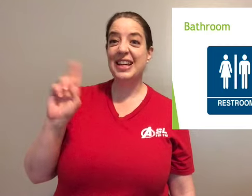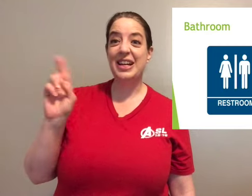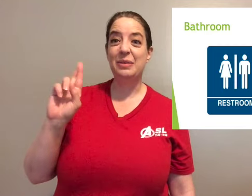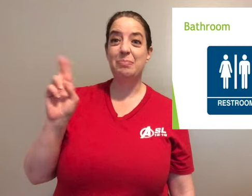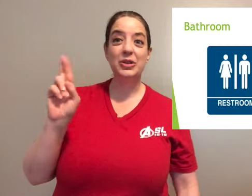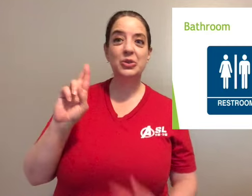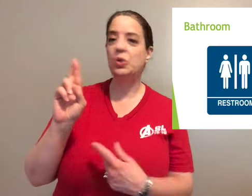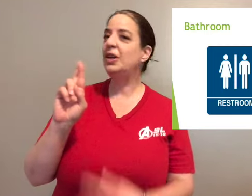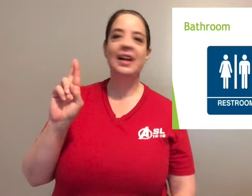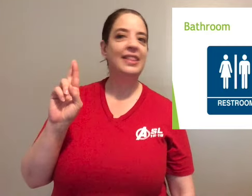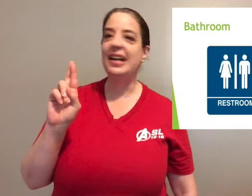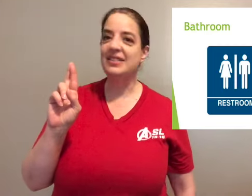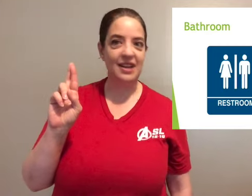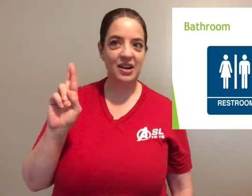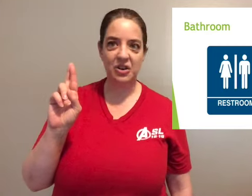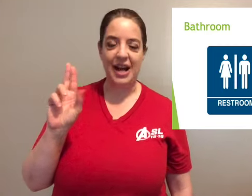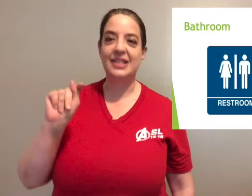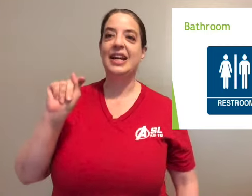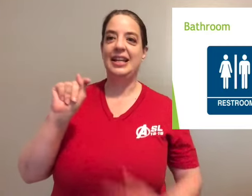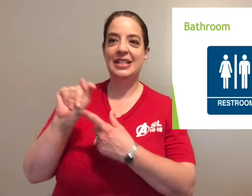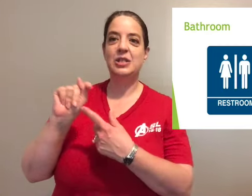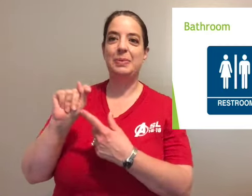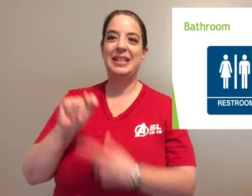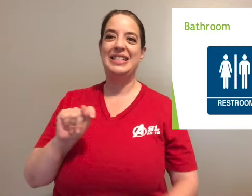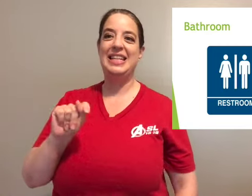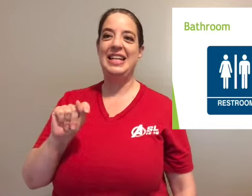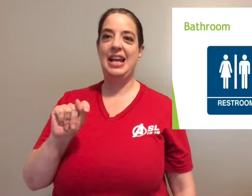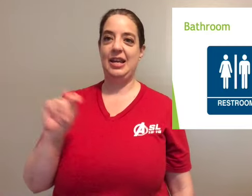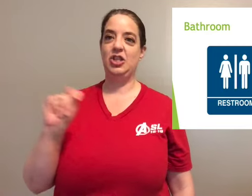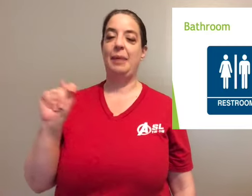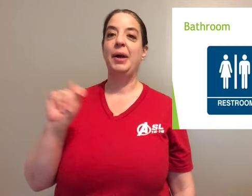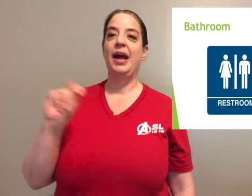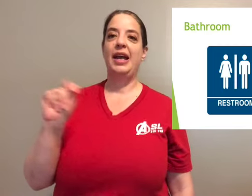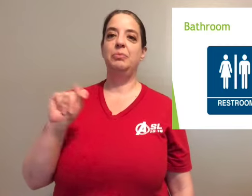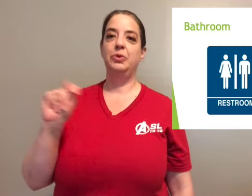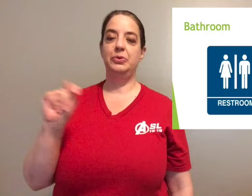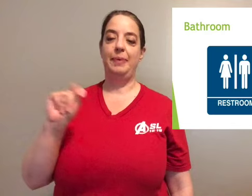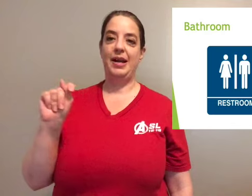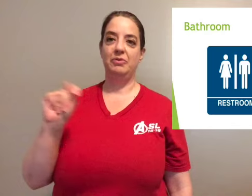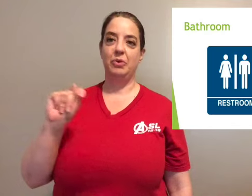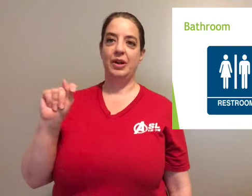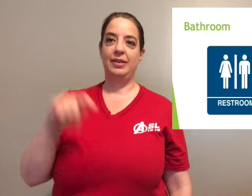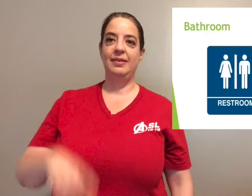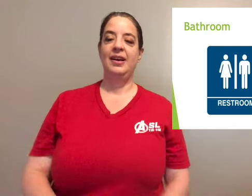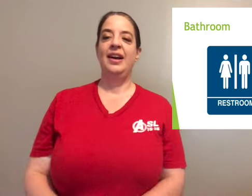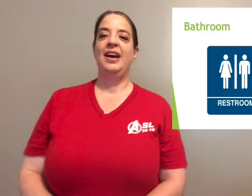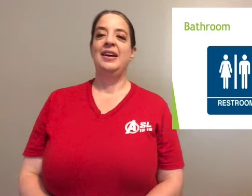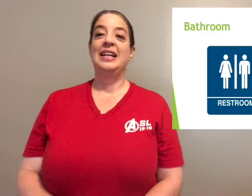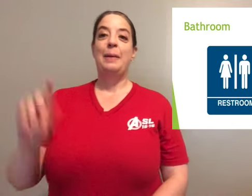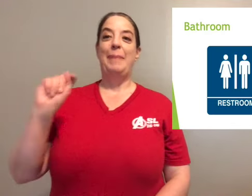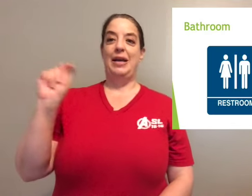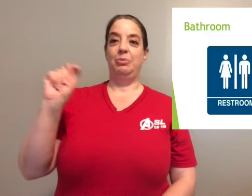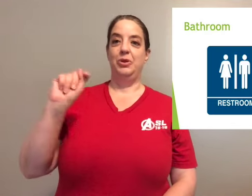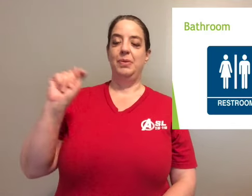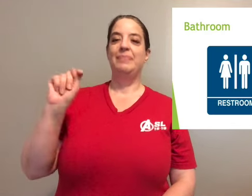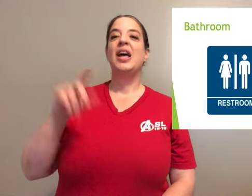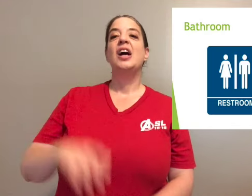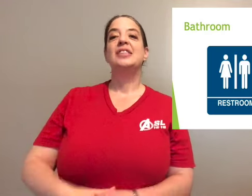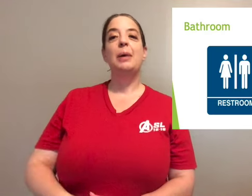in middle school. That is not correct. It needs to be the T hand shape, and it moves back and forth. Bathroom. Some